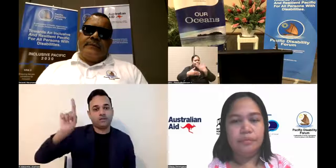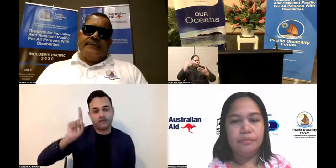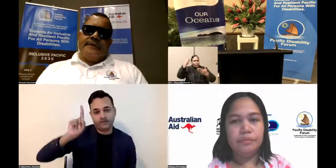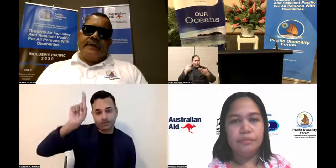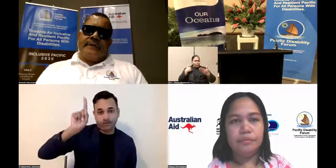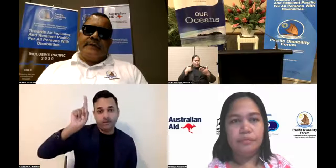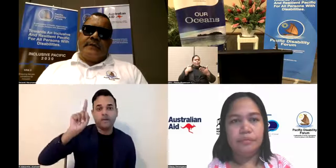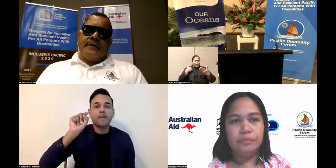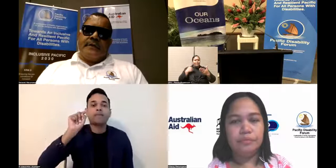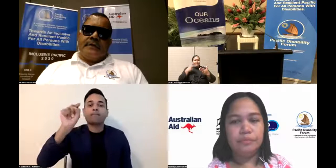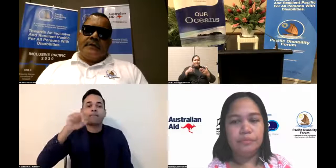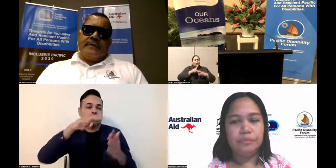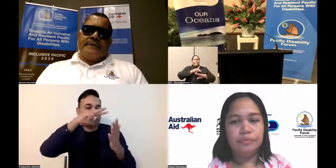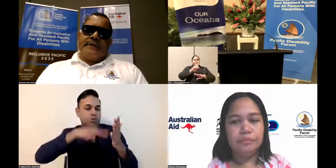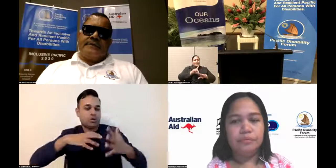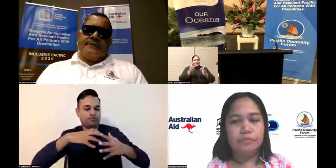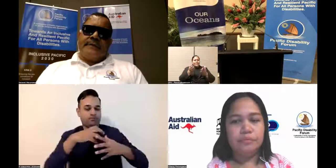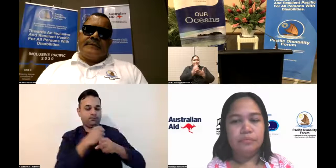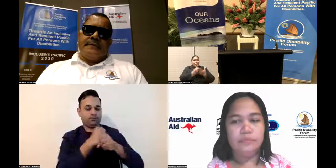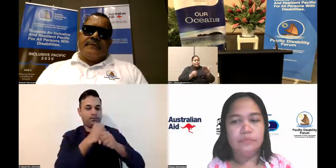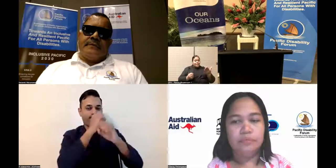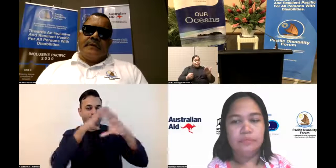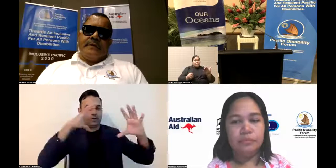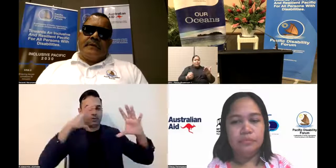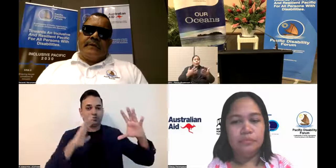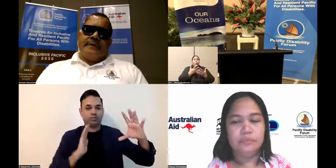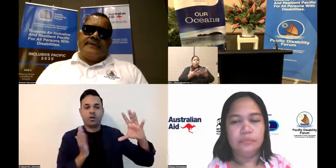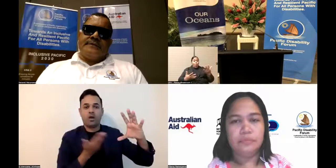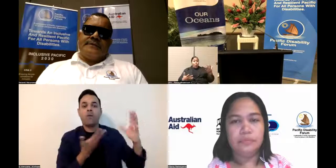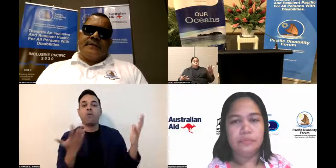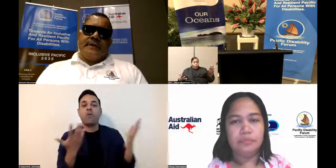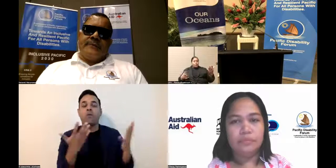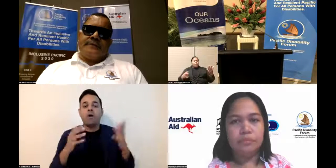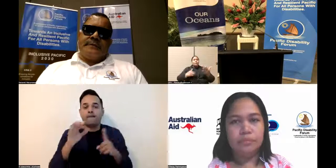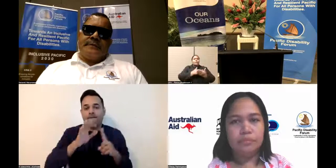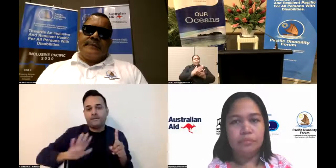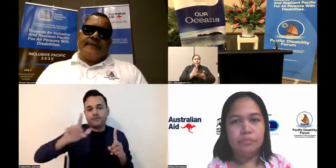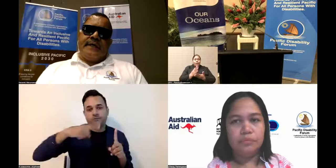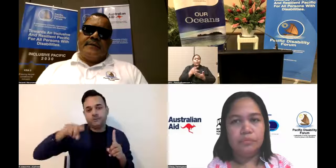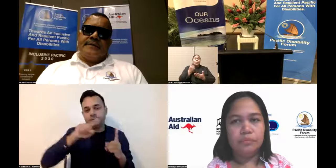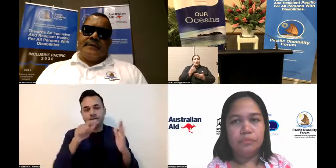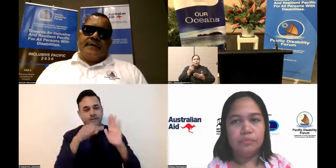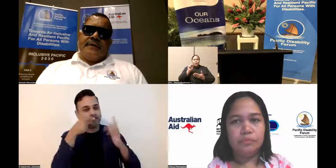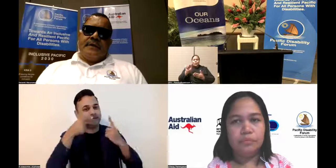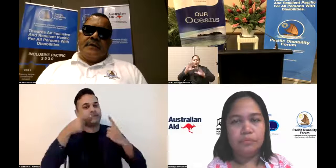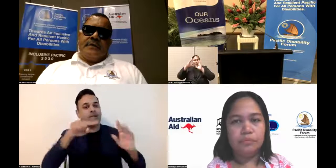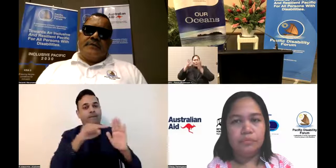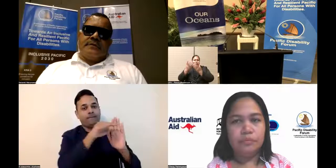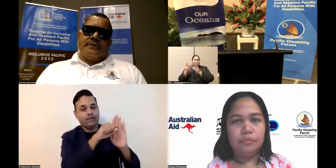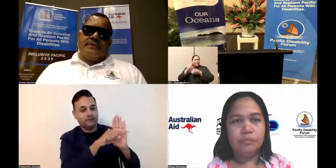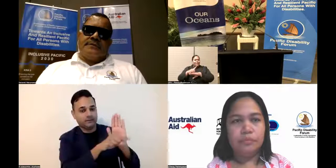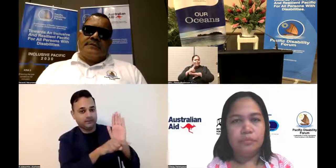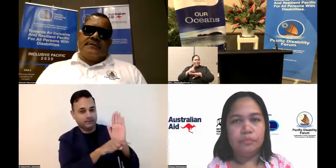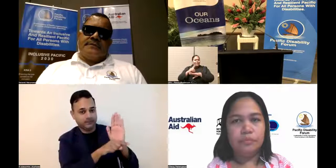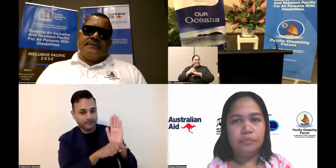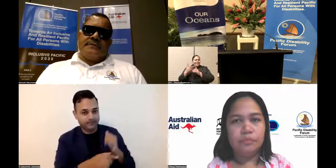of it will be shared with the Global Disability Summit organizers to post on the website. And